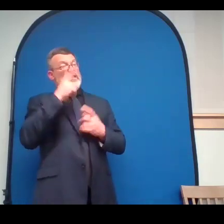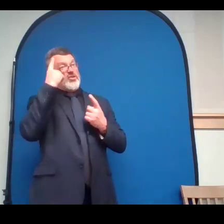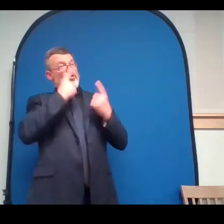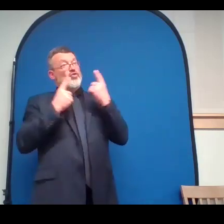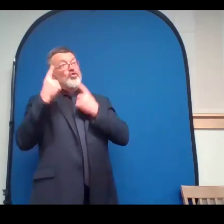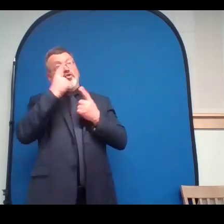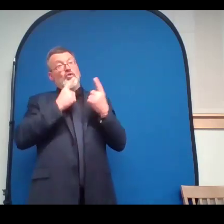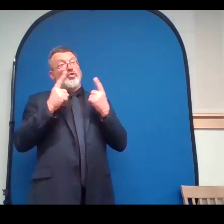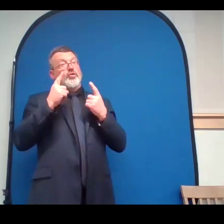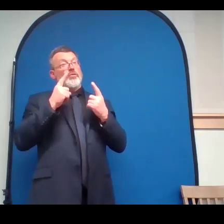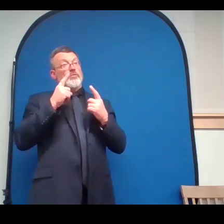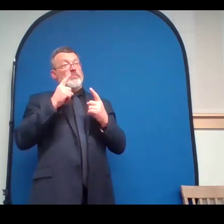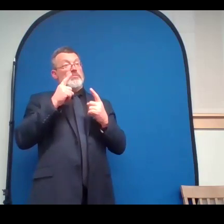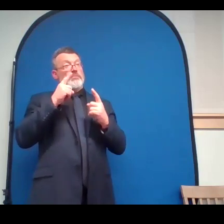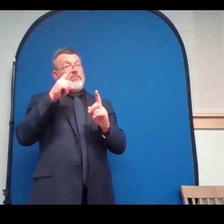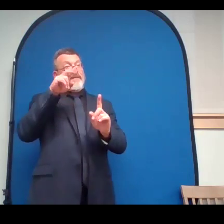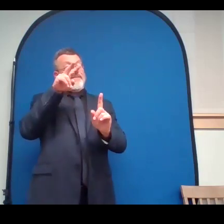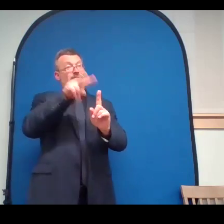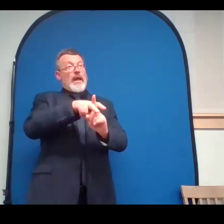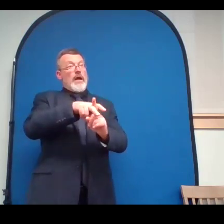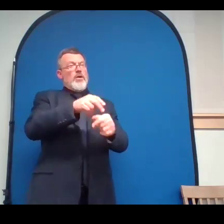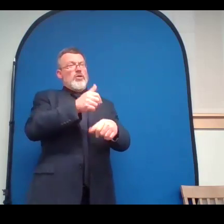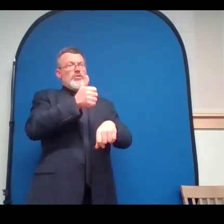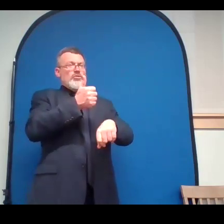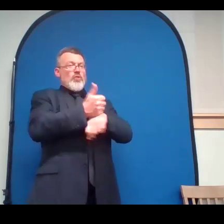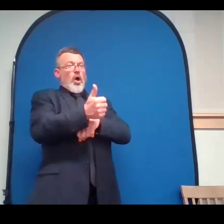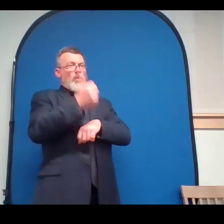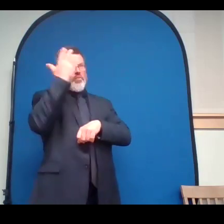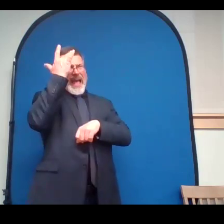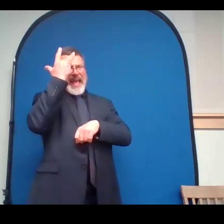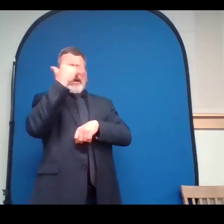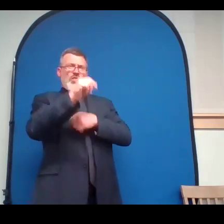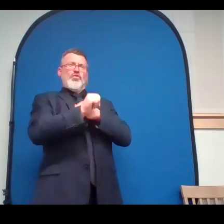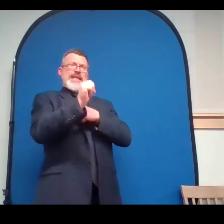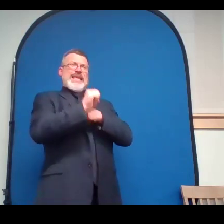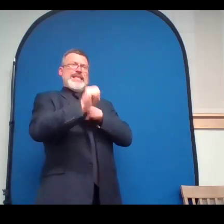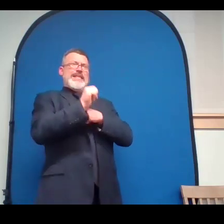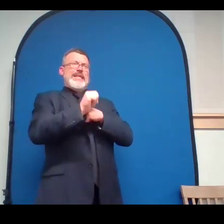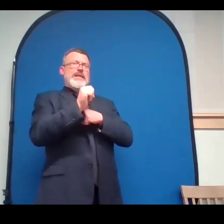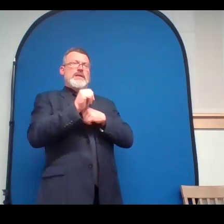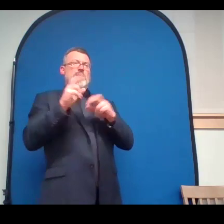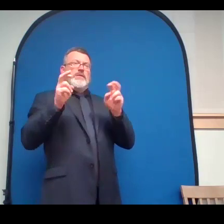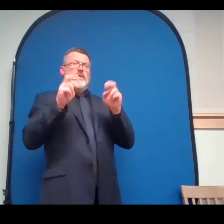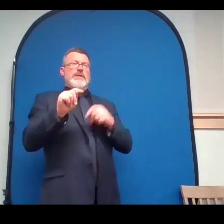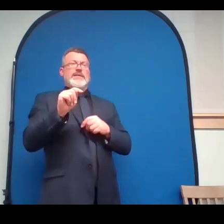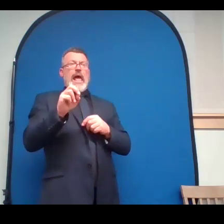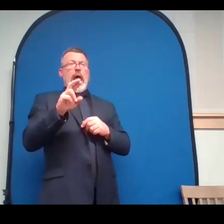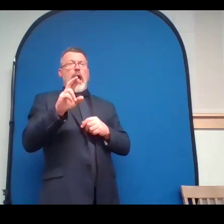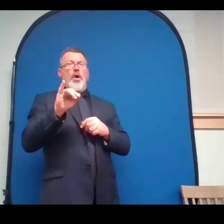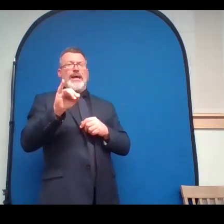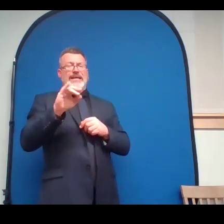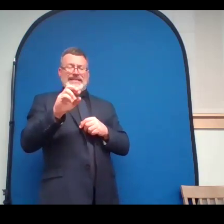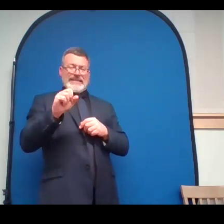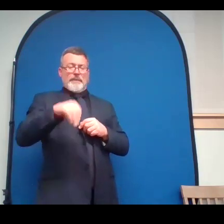charges filed against him for threatening or terrorizing? No, that I did not think of that. No, sir. Why